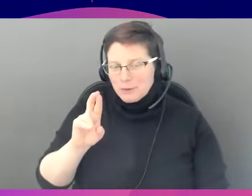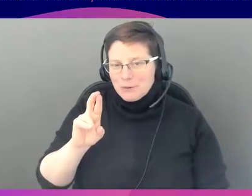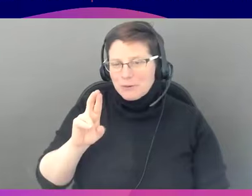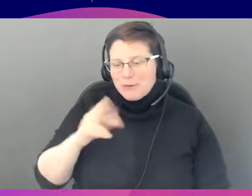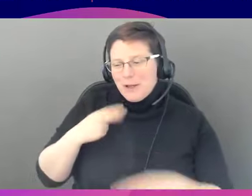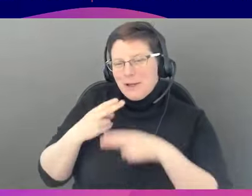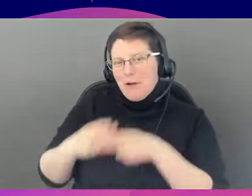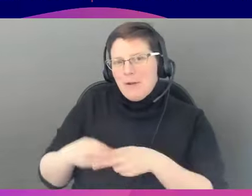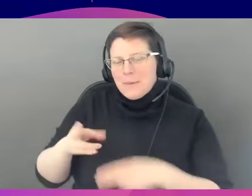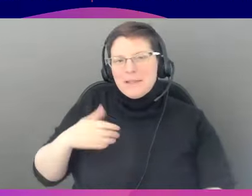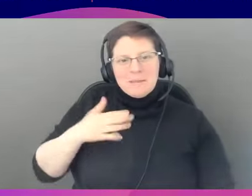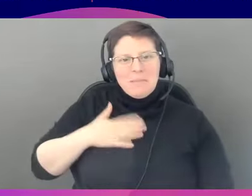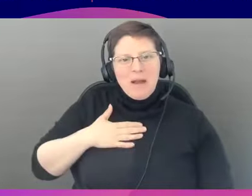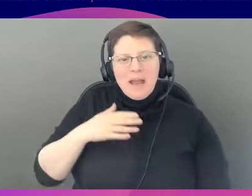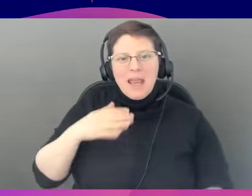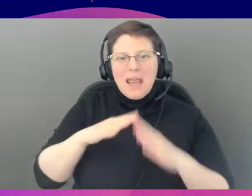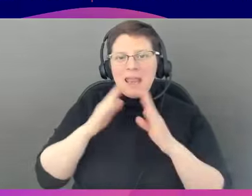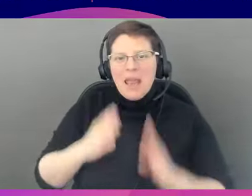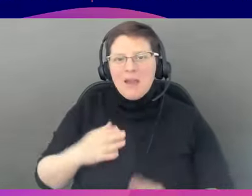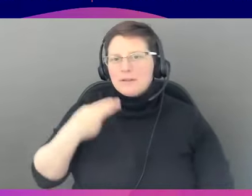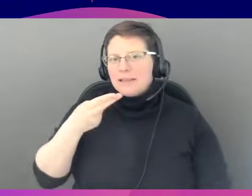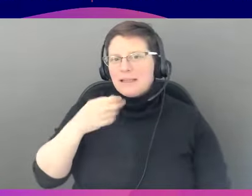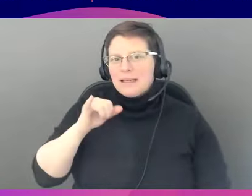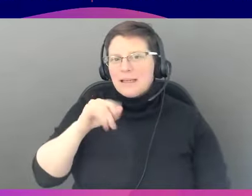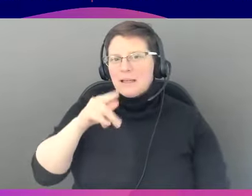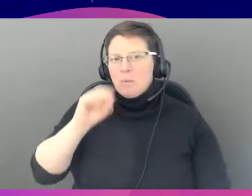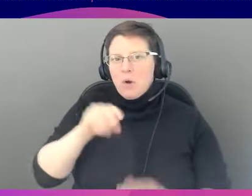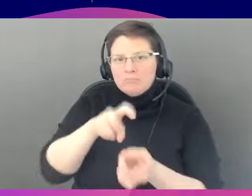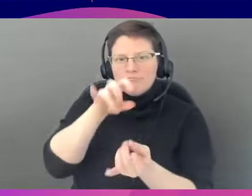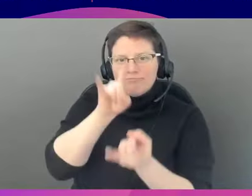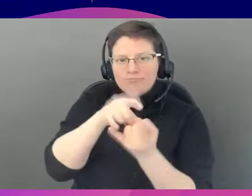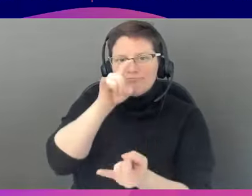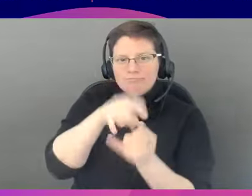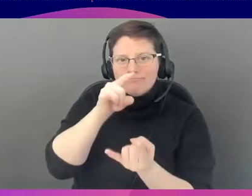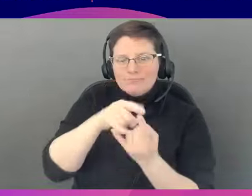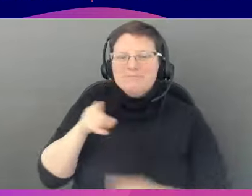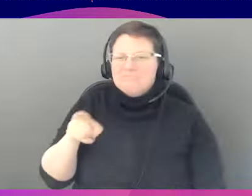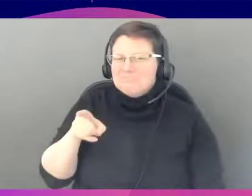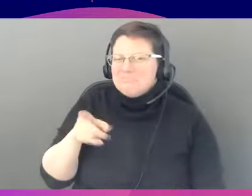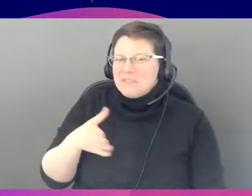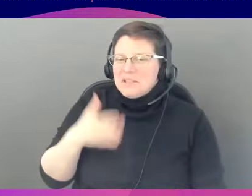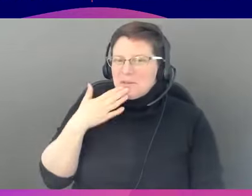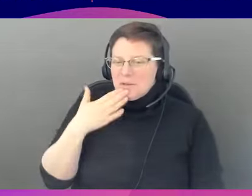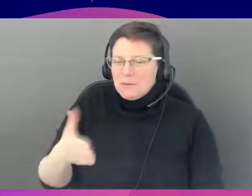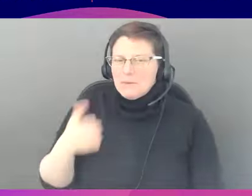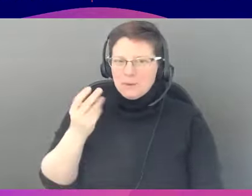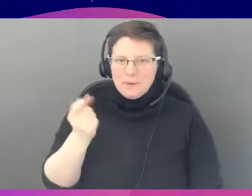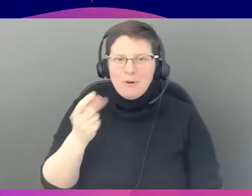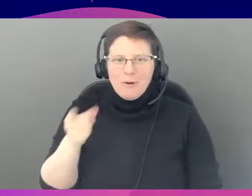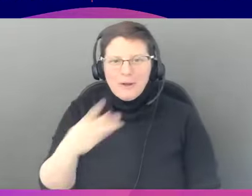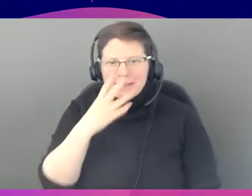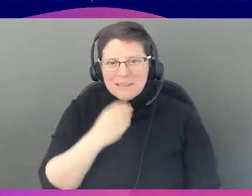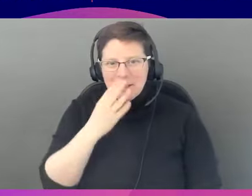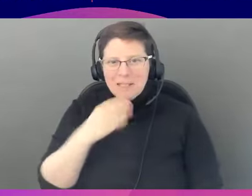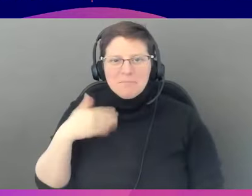as my house hippo, and who lives up to his name by being very, very good at taking naps, And